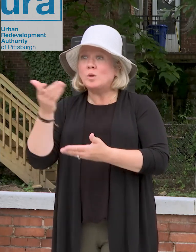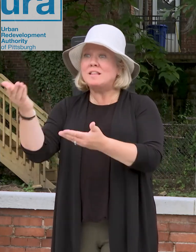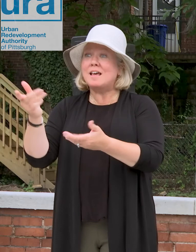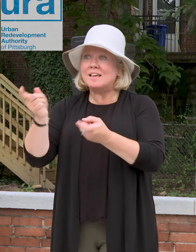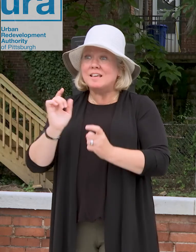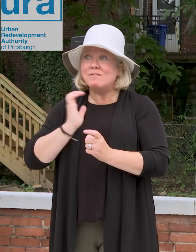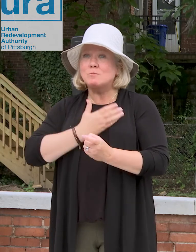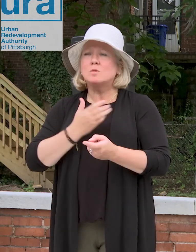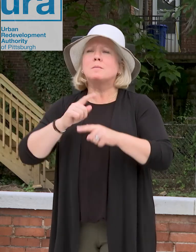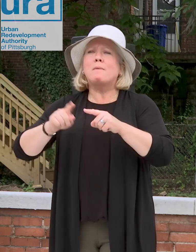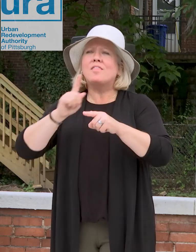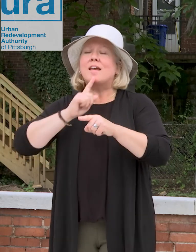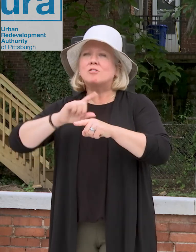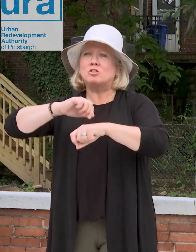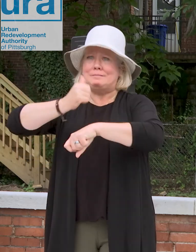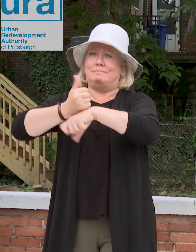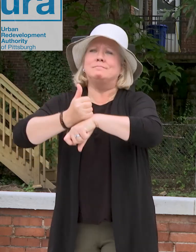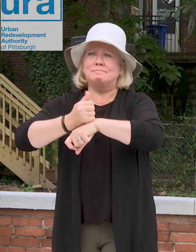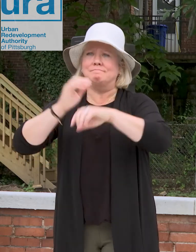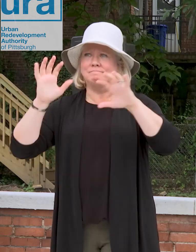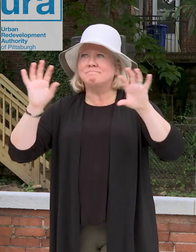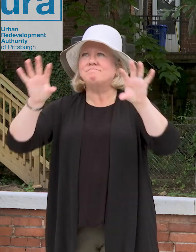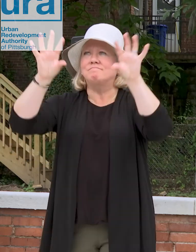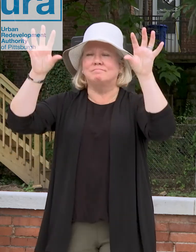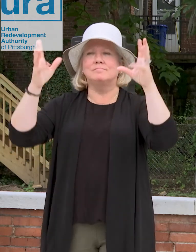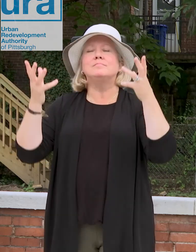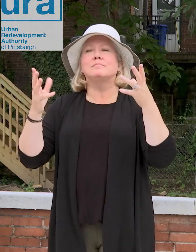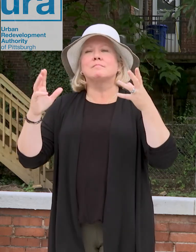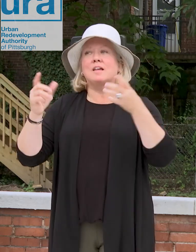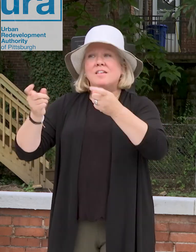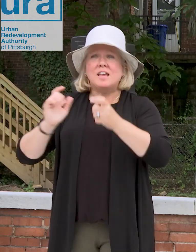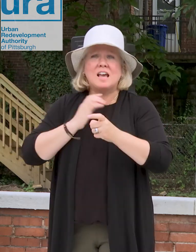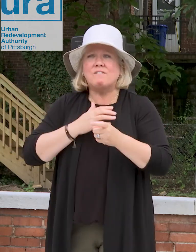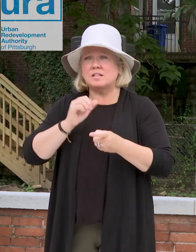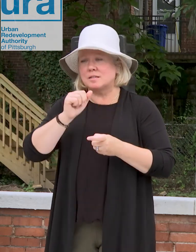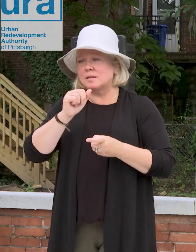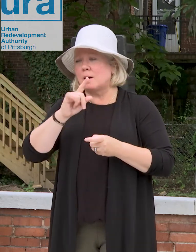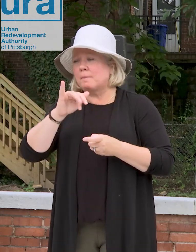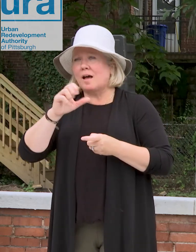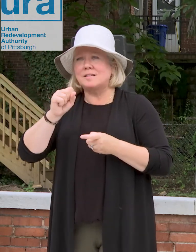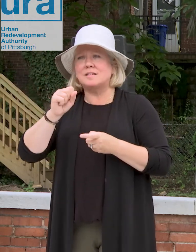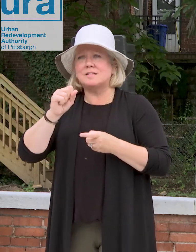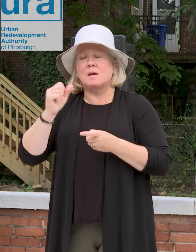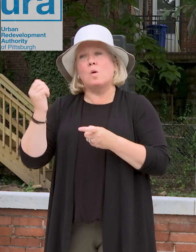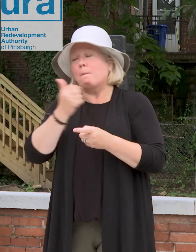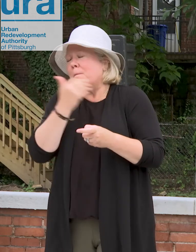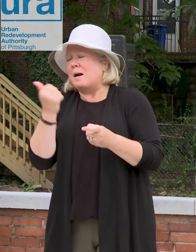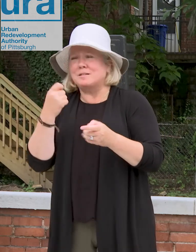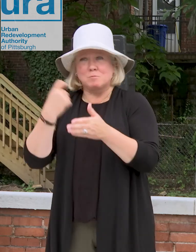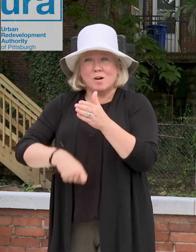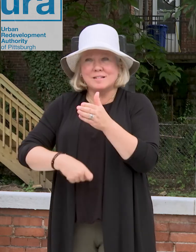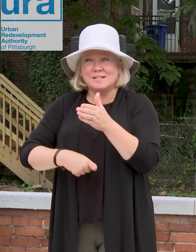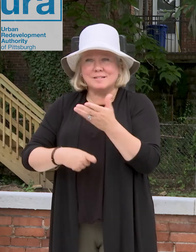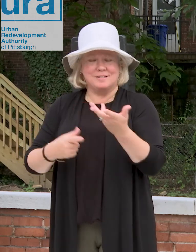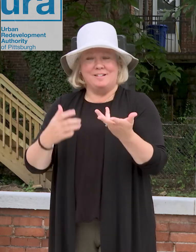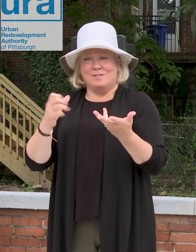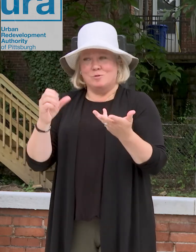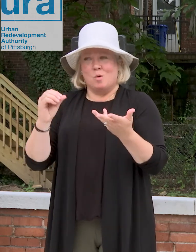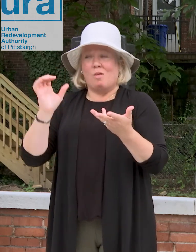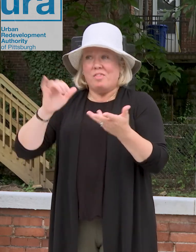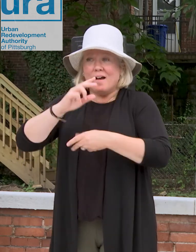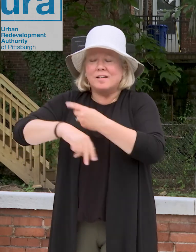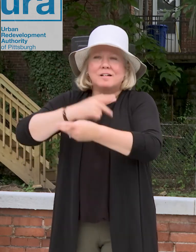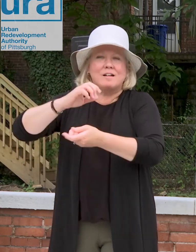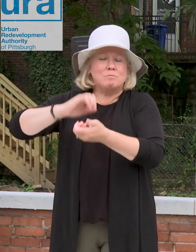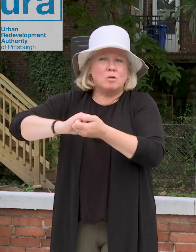they delivered all the appliances and gave us a rock bottom price so we couldn't get from anybody else. It's those kind of partnerships that make a